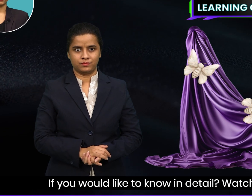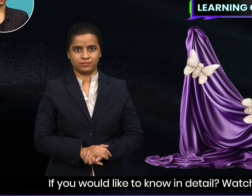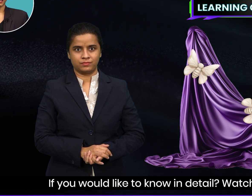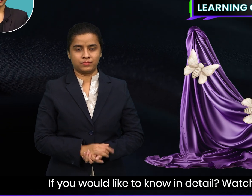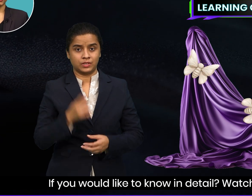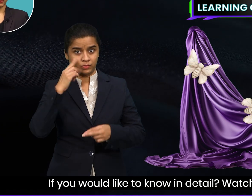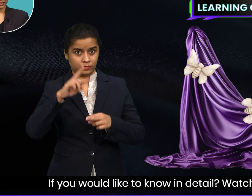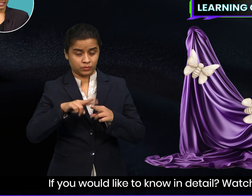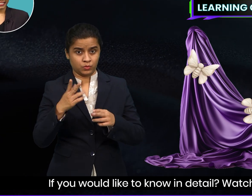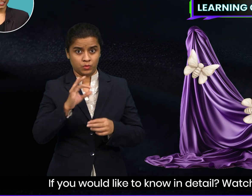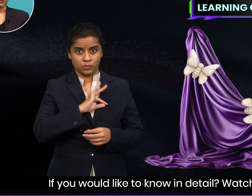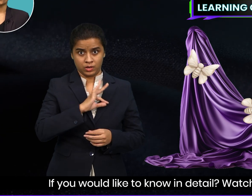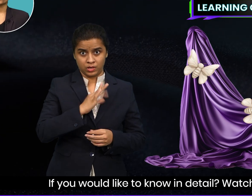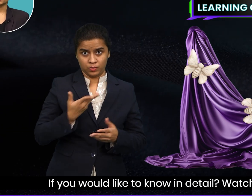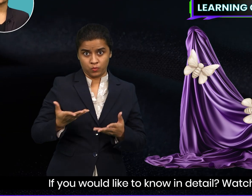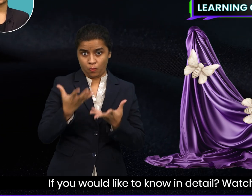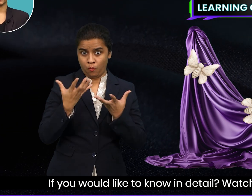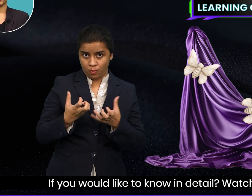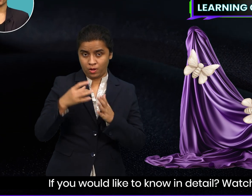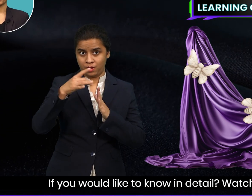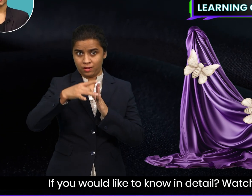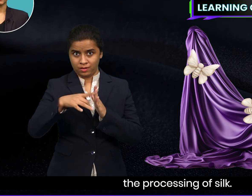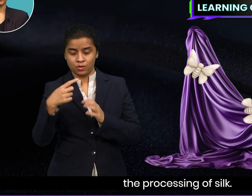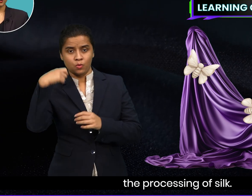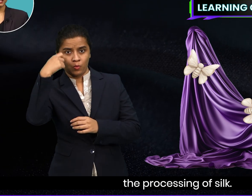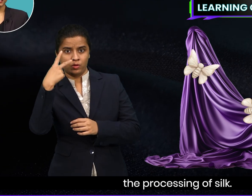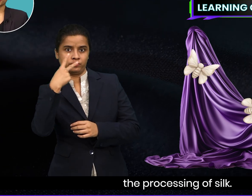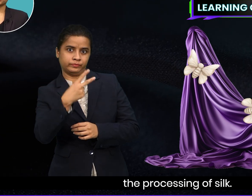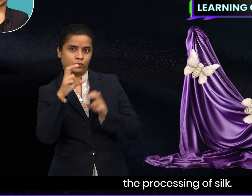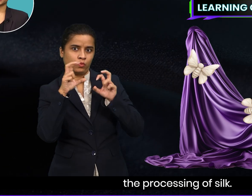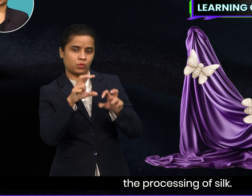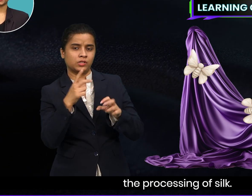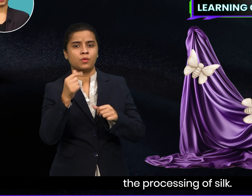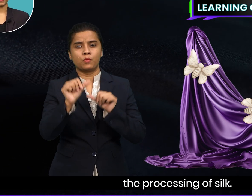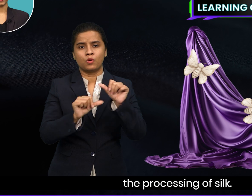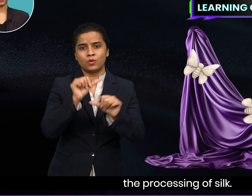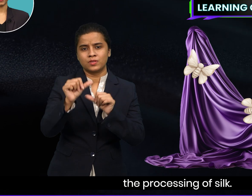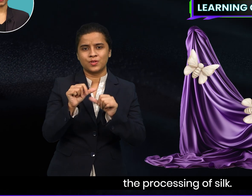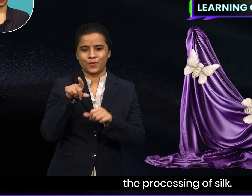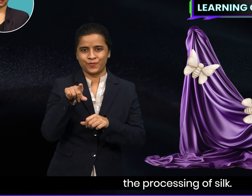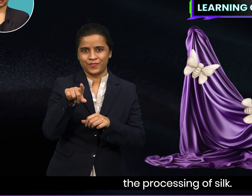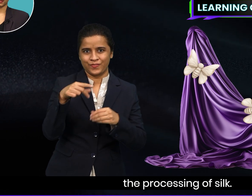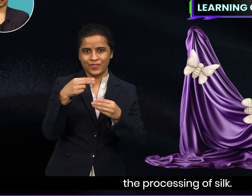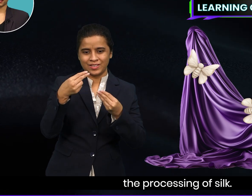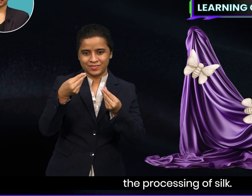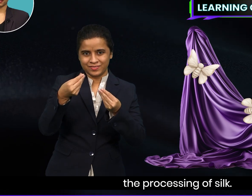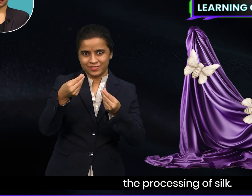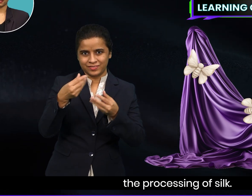If you would like to know in detail, watch this video, The Processing of Silk.